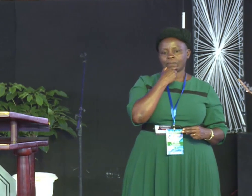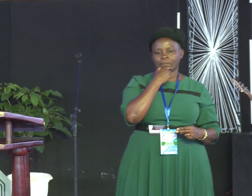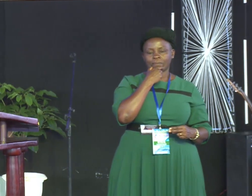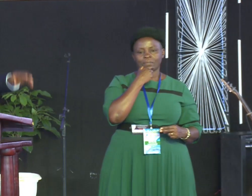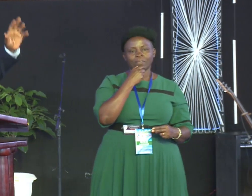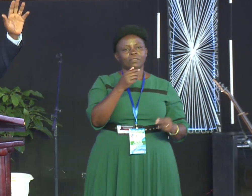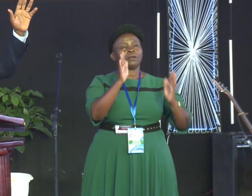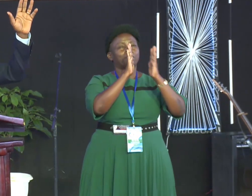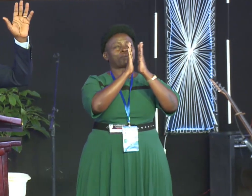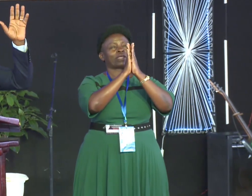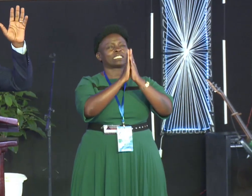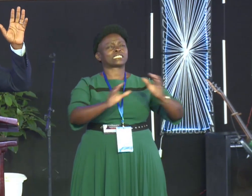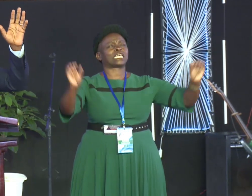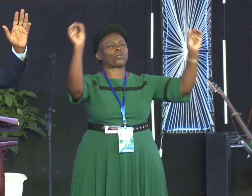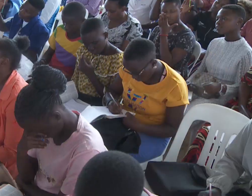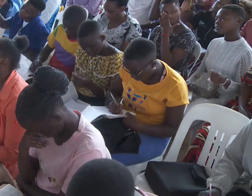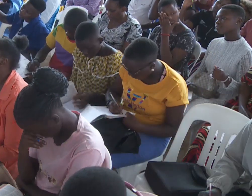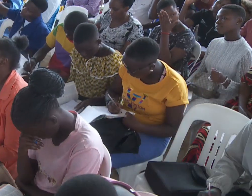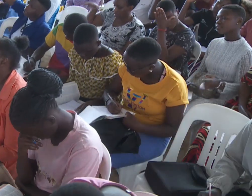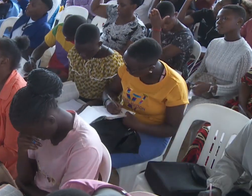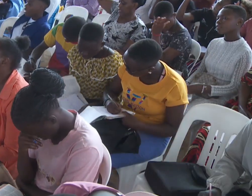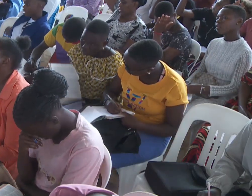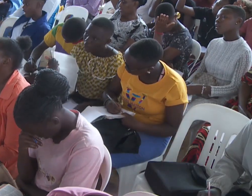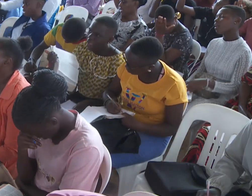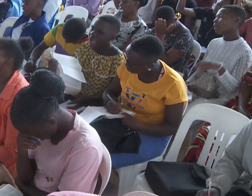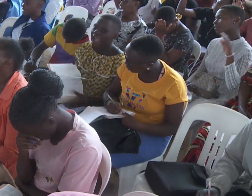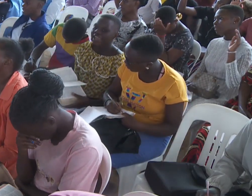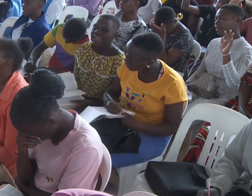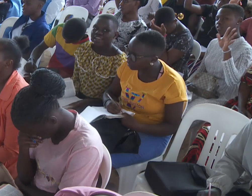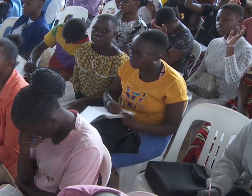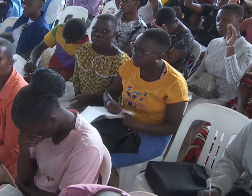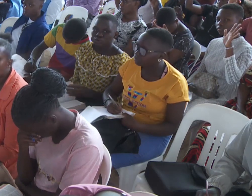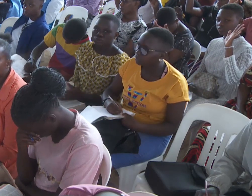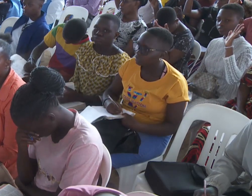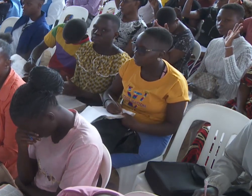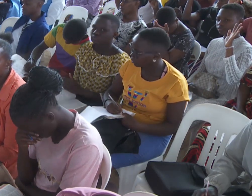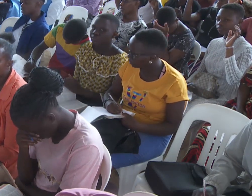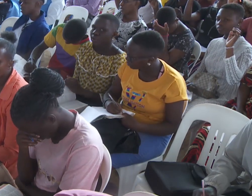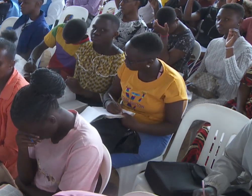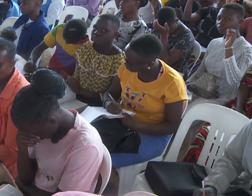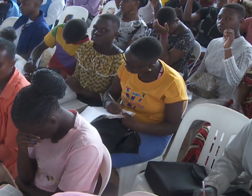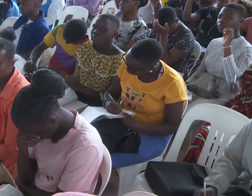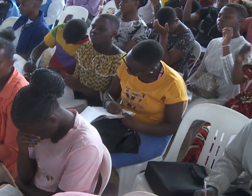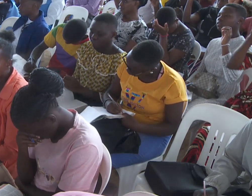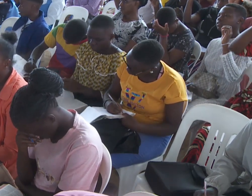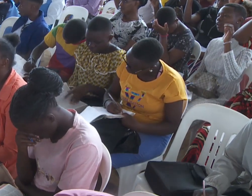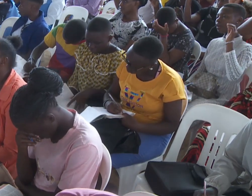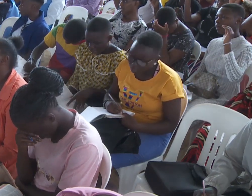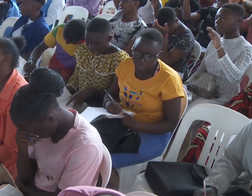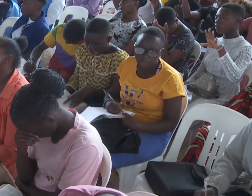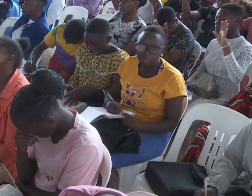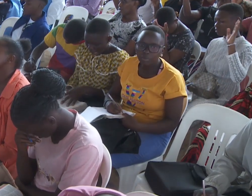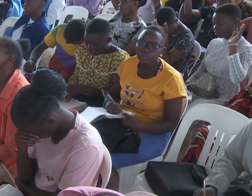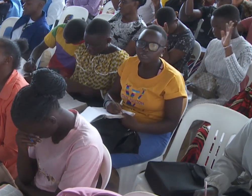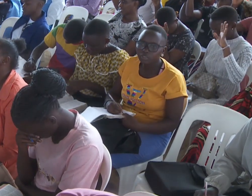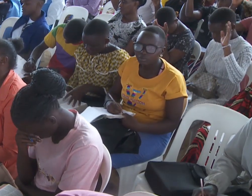Gamba ai Yesu. Say Lord Jesus. Yogera nyomo gambe ai Yesu. Say Lord Jesus. Nyambo koze sobulunje ebisera